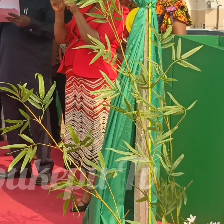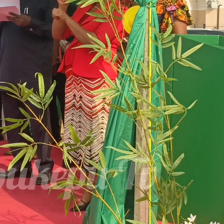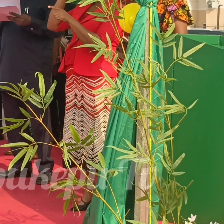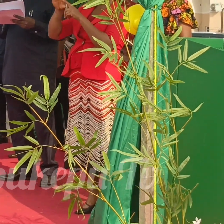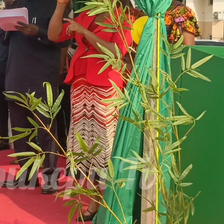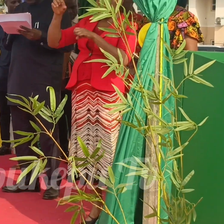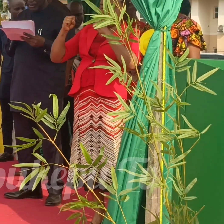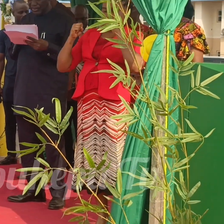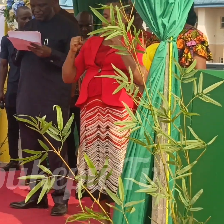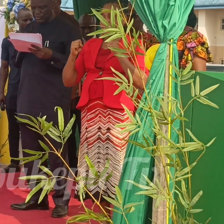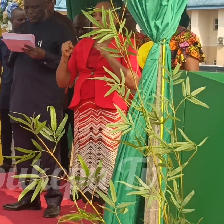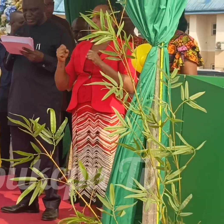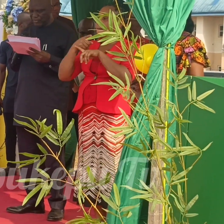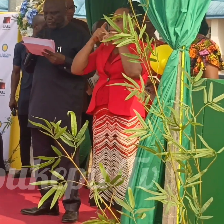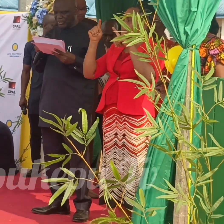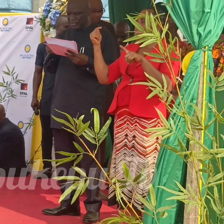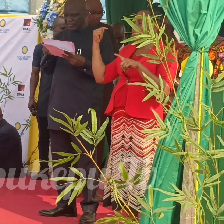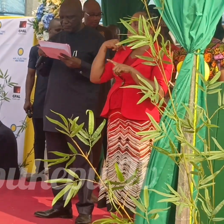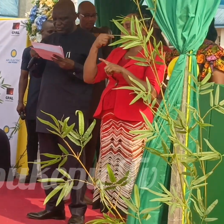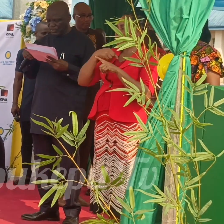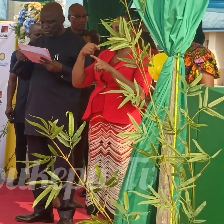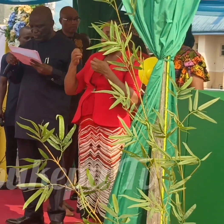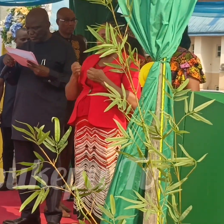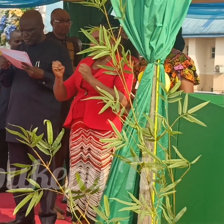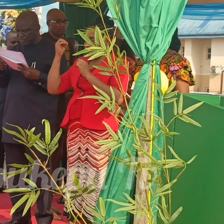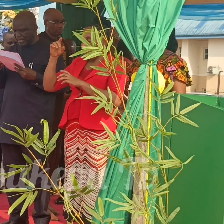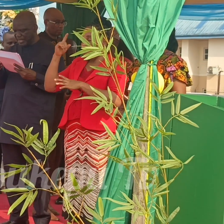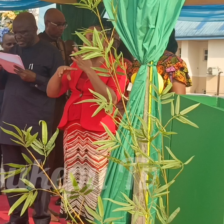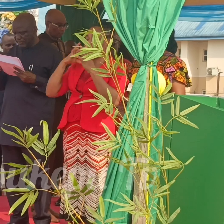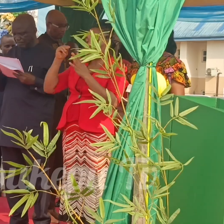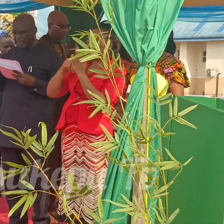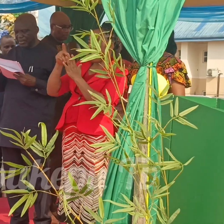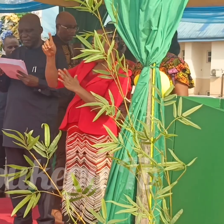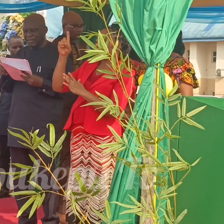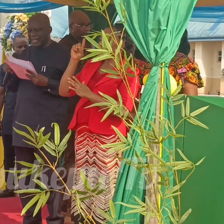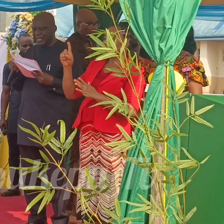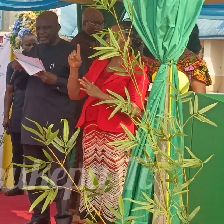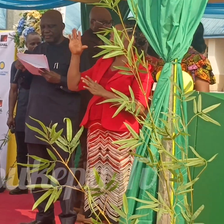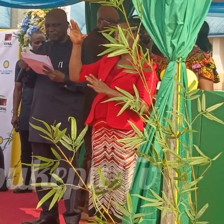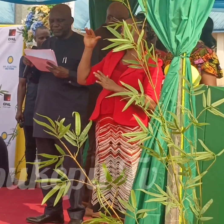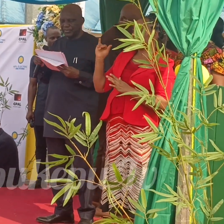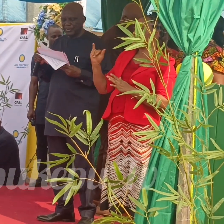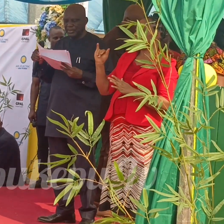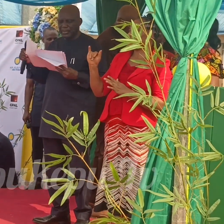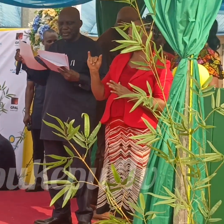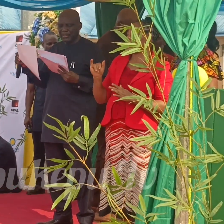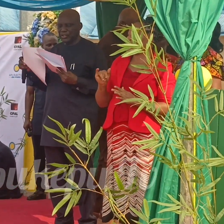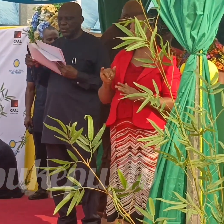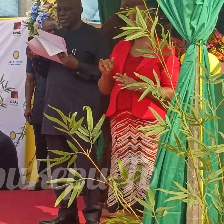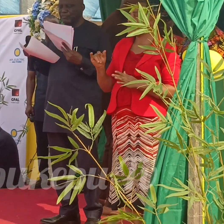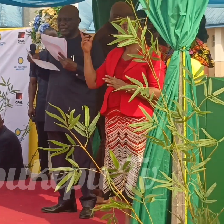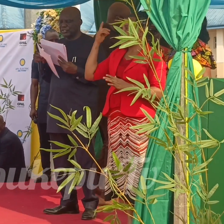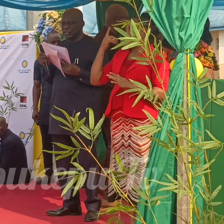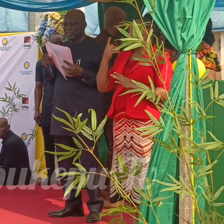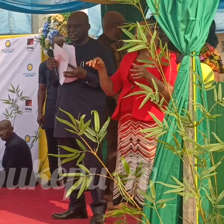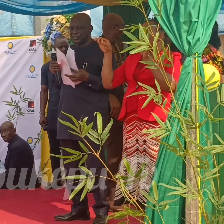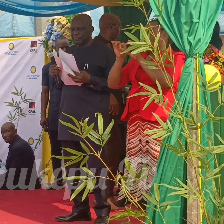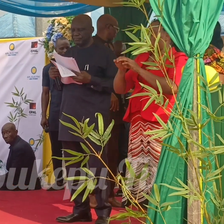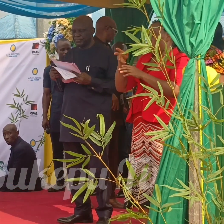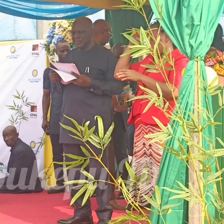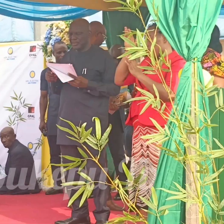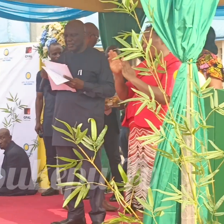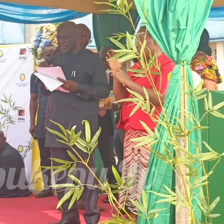Abia Power, but with refund of what was paid by the core